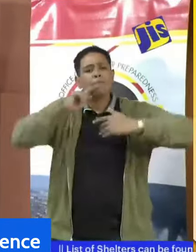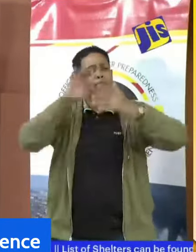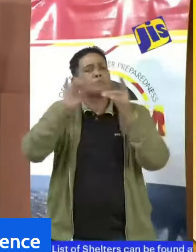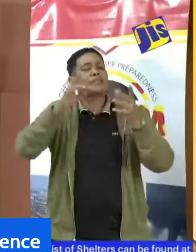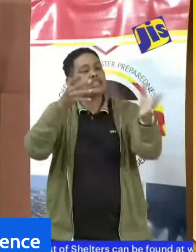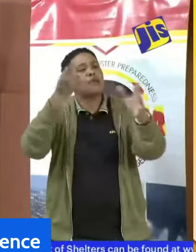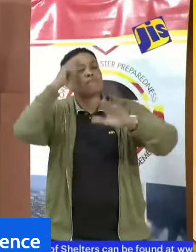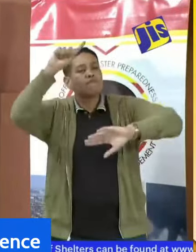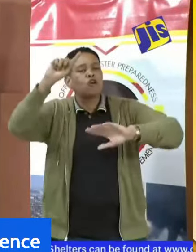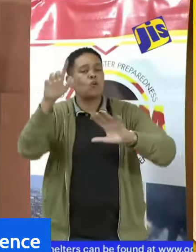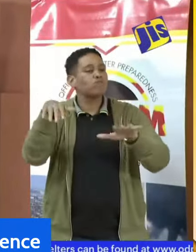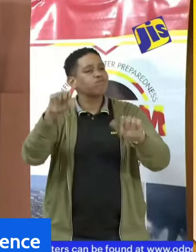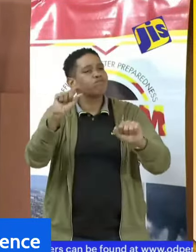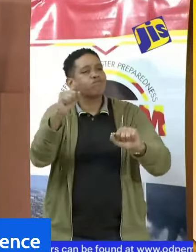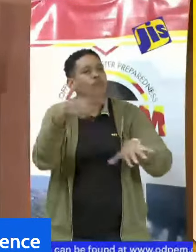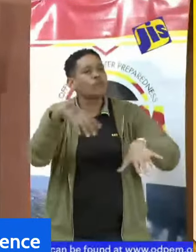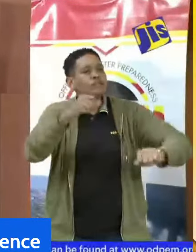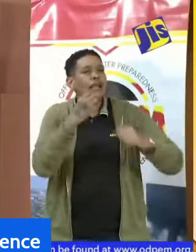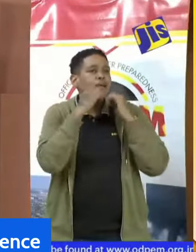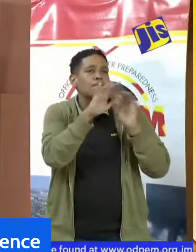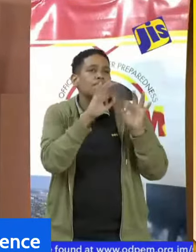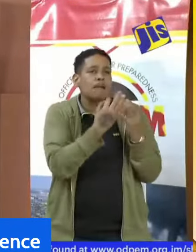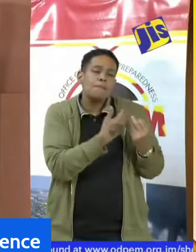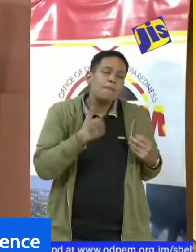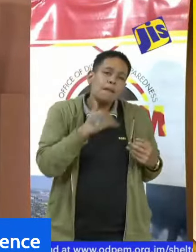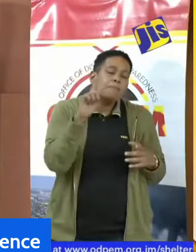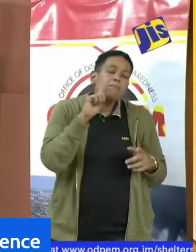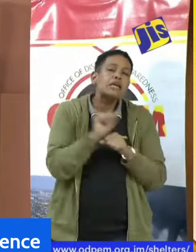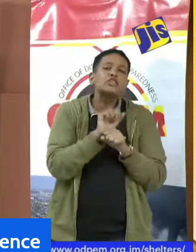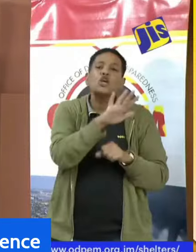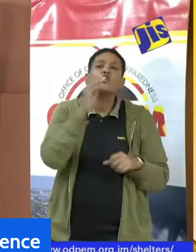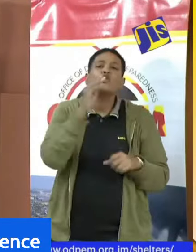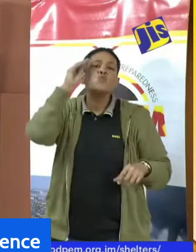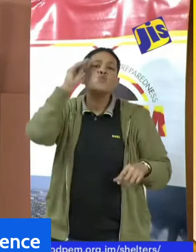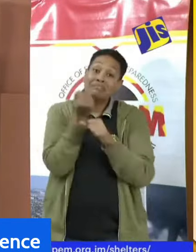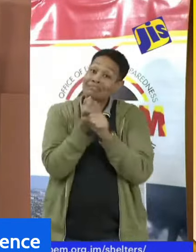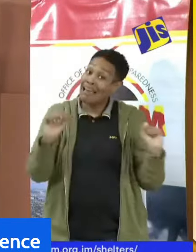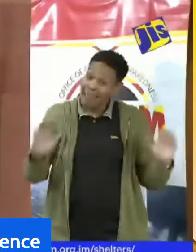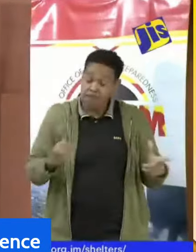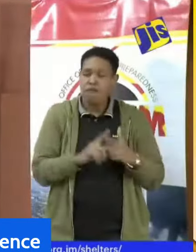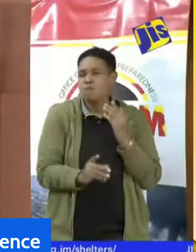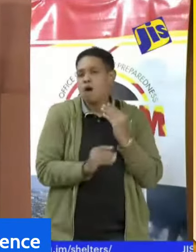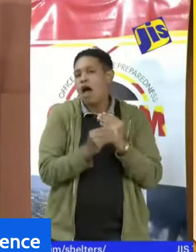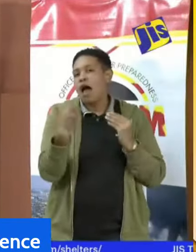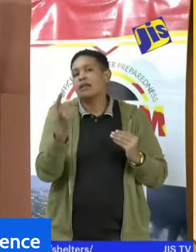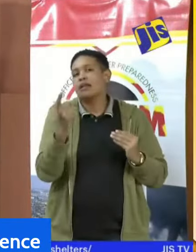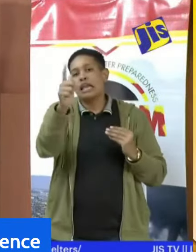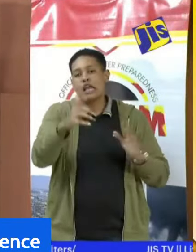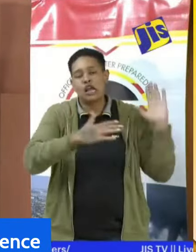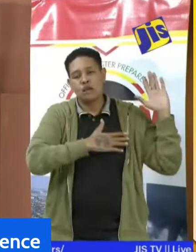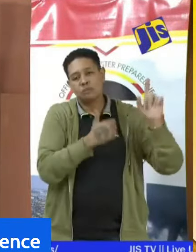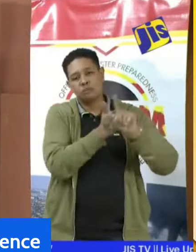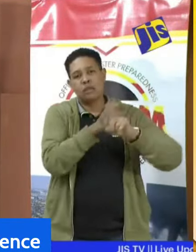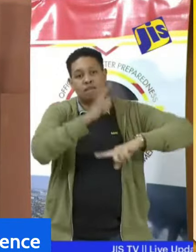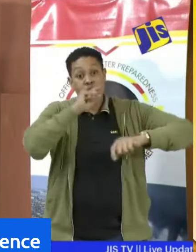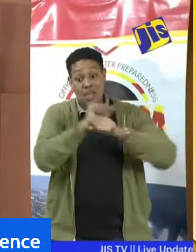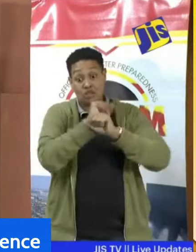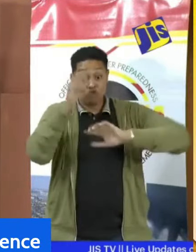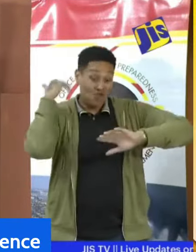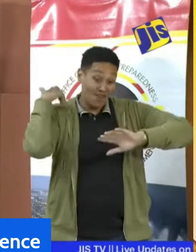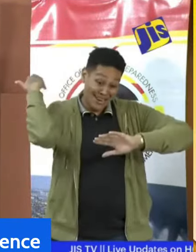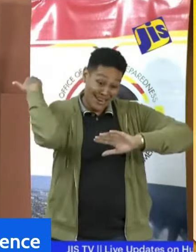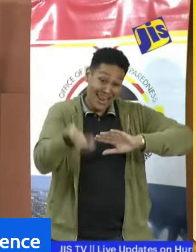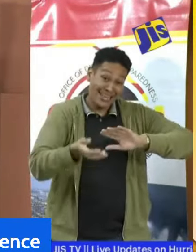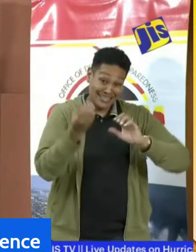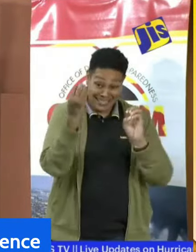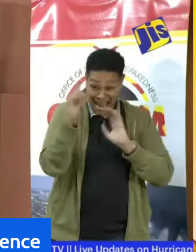them is firstly to take care of their family members, ensure that their homes are safe, and then commit themselves to ensuring that over the next